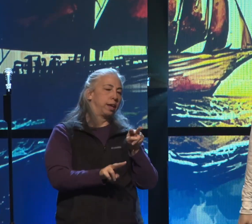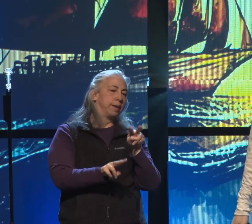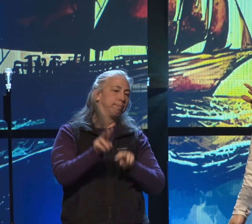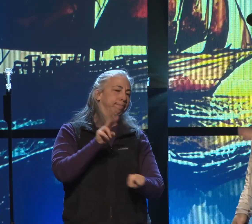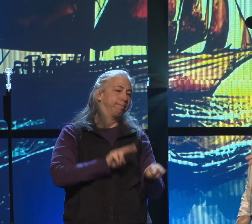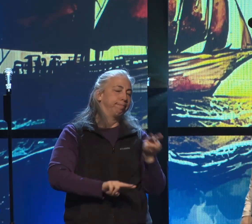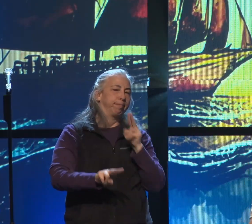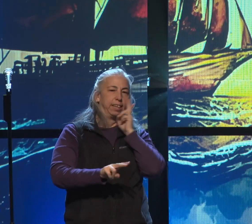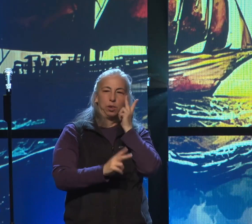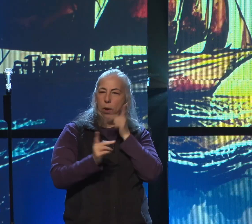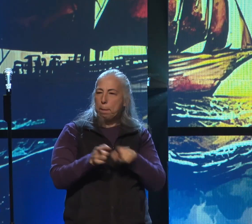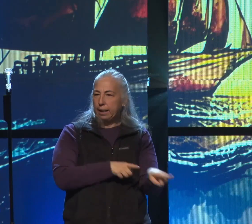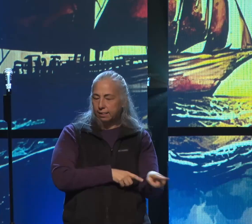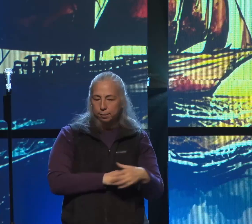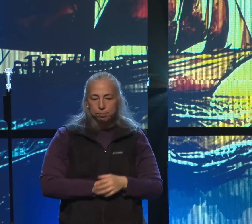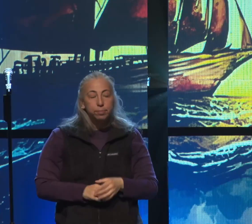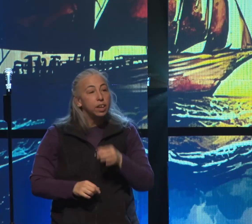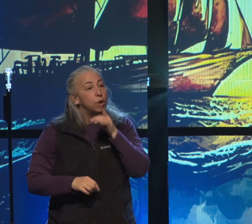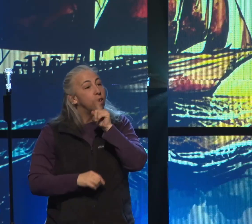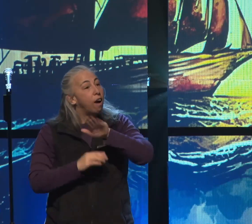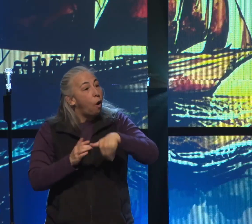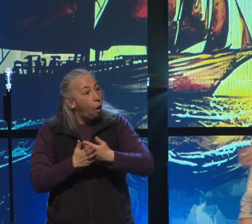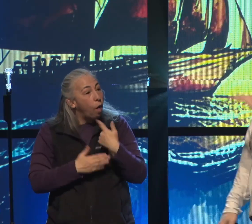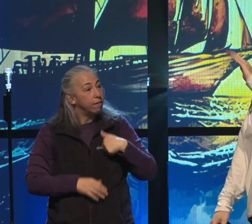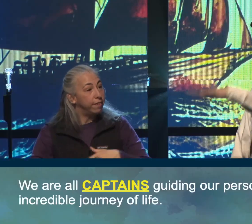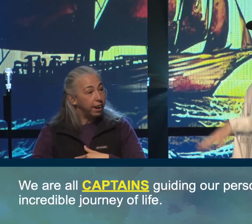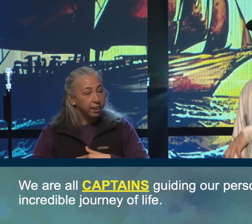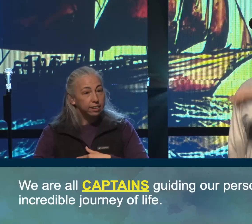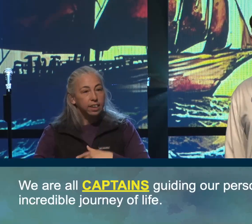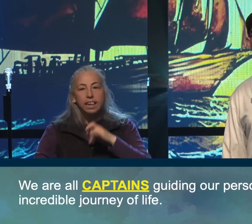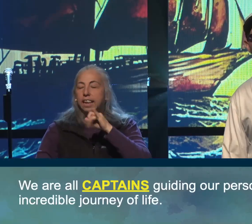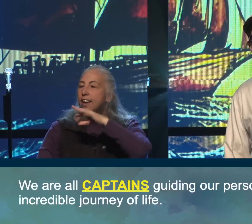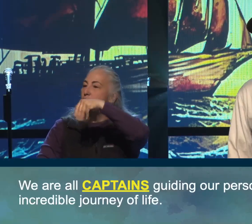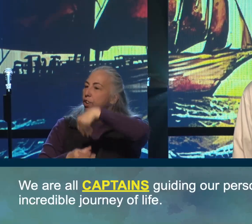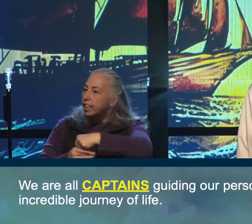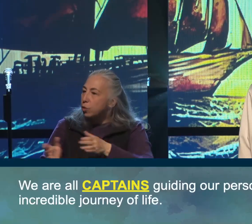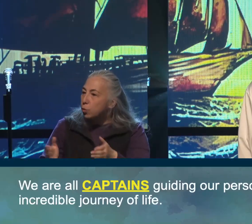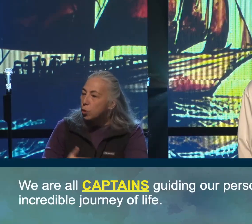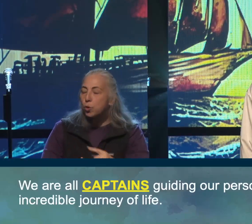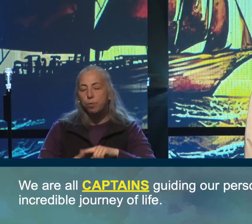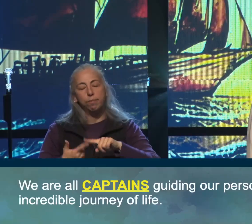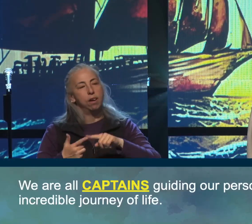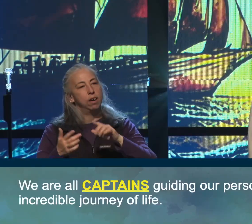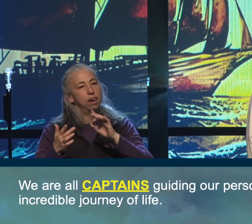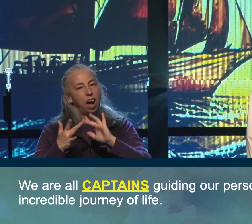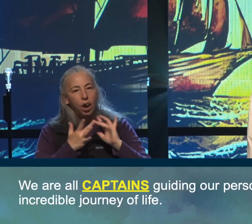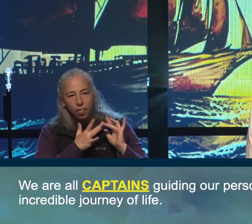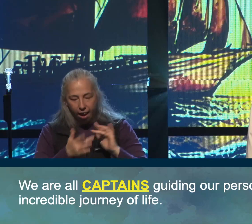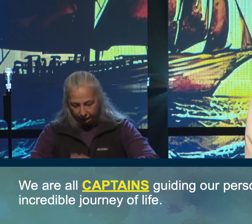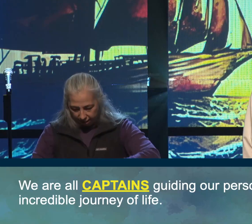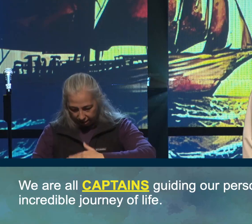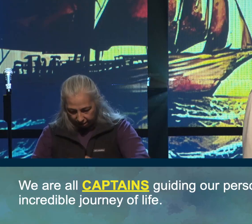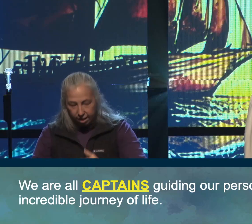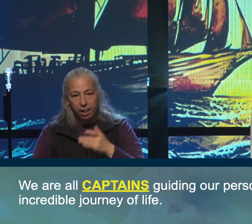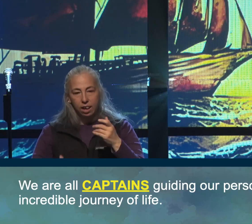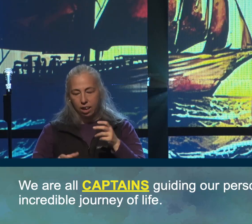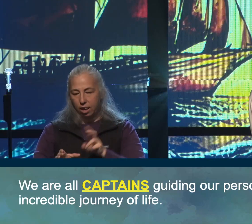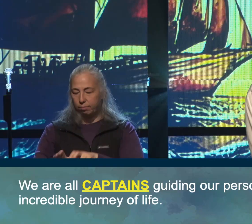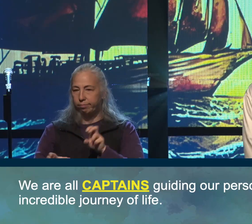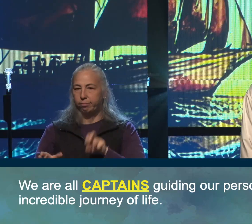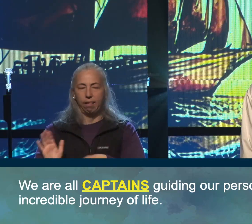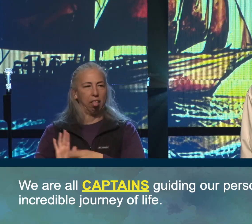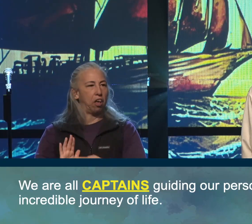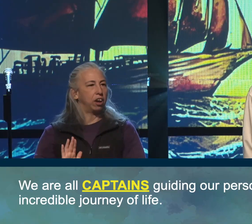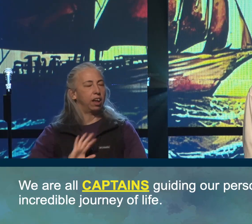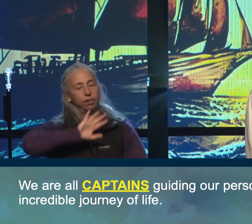now, here's the thing. All of us, every one of us, if you're in the room, if you're tuning in online, if you've already logged off and are no longer listening to me